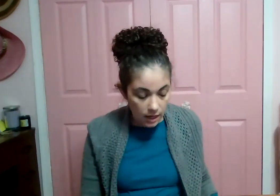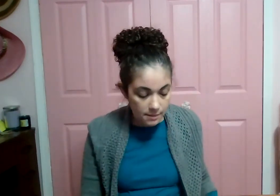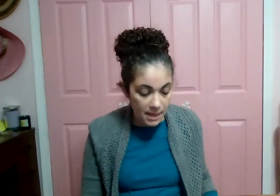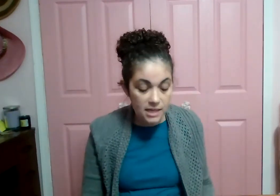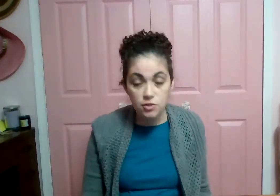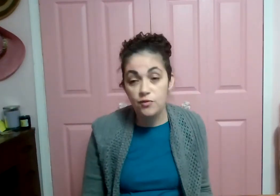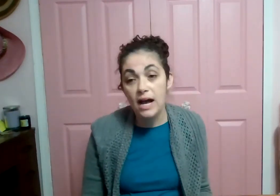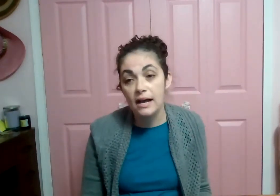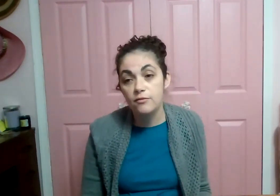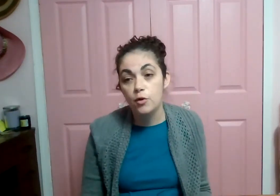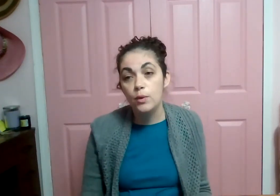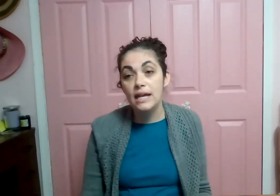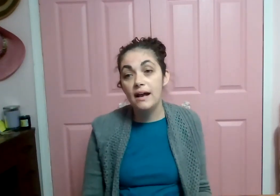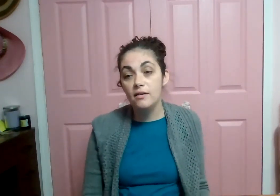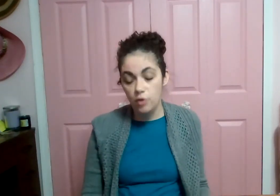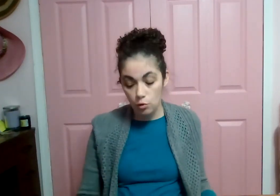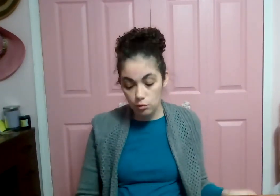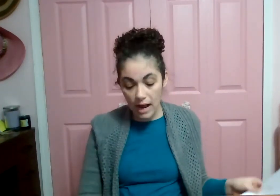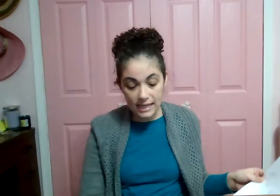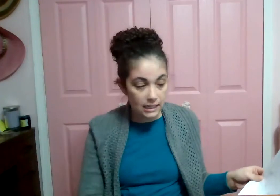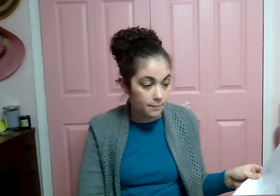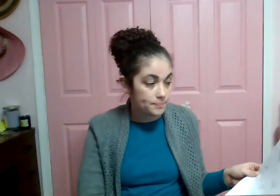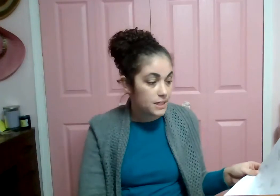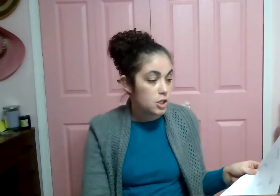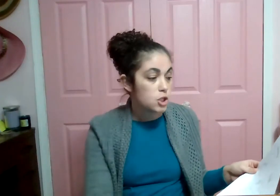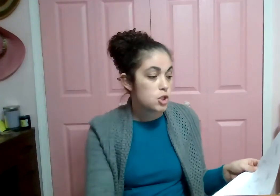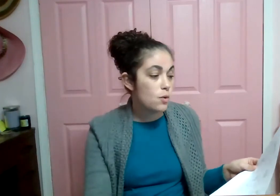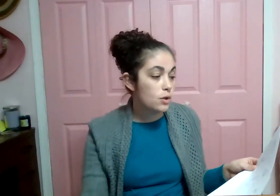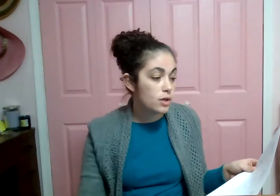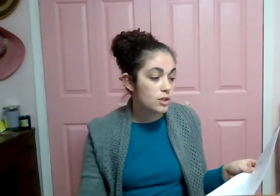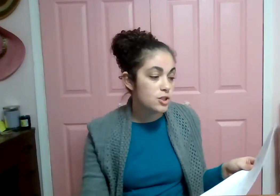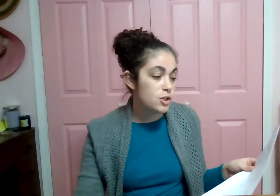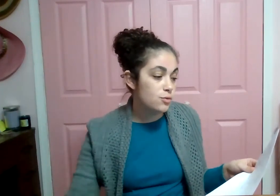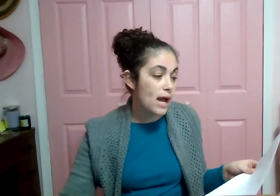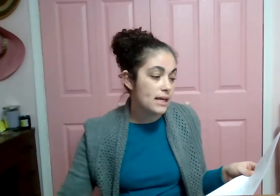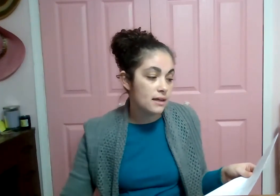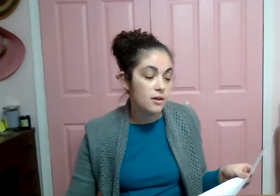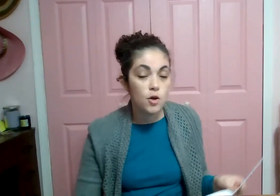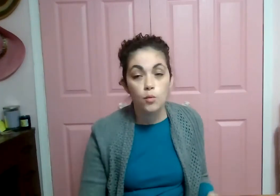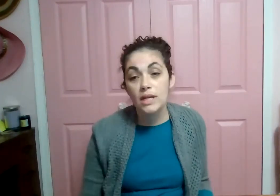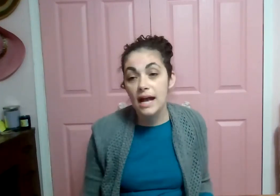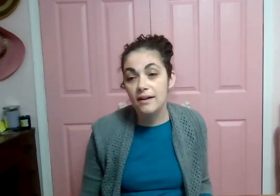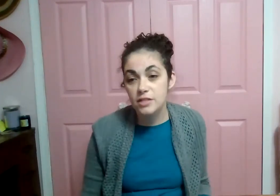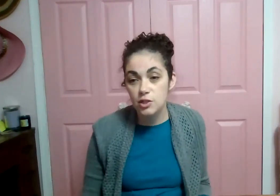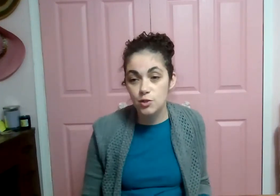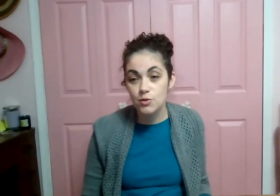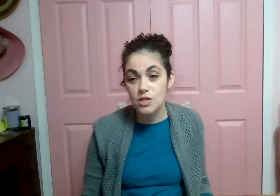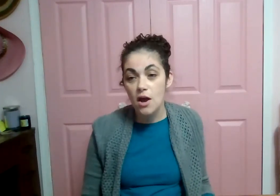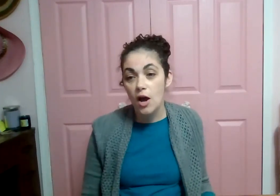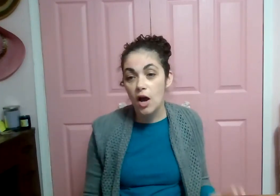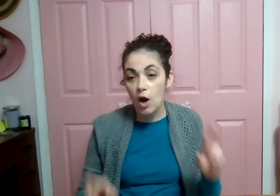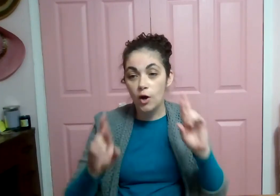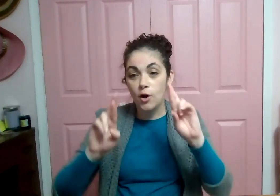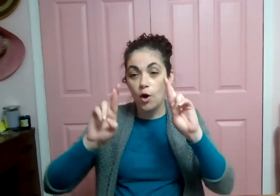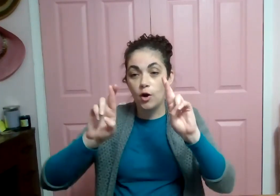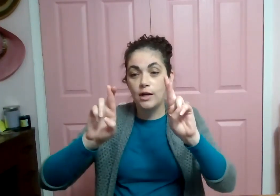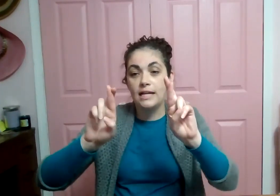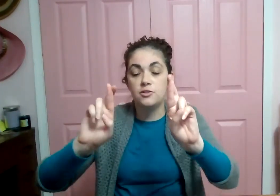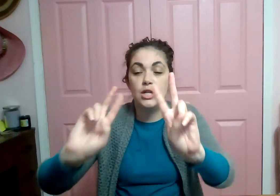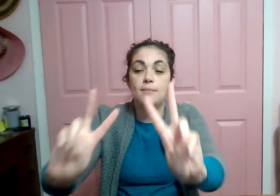On page 5, we have ready. So in order to do ready, we have to use our R hand shapes.